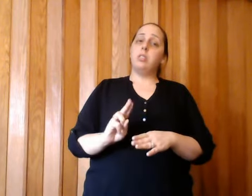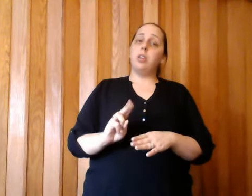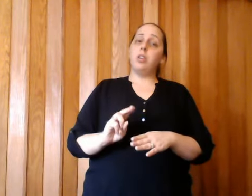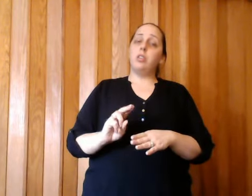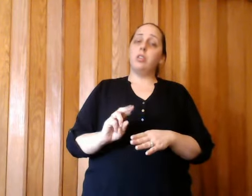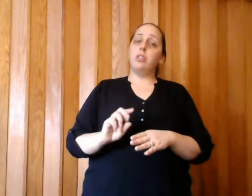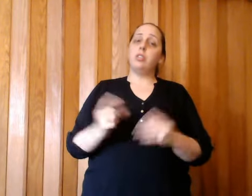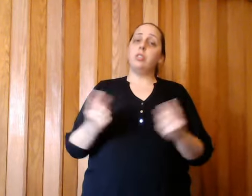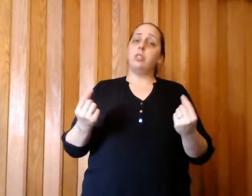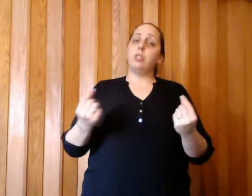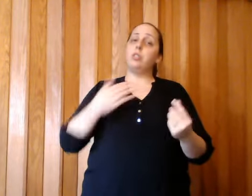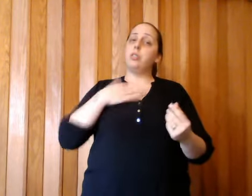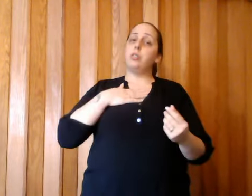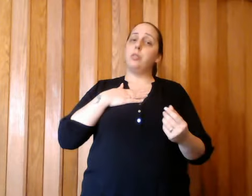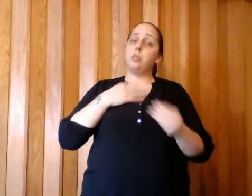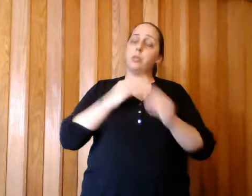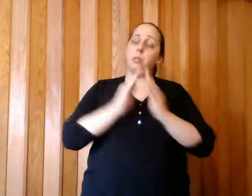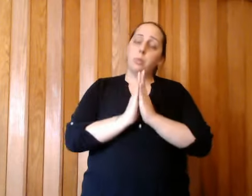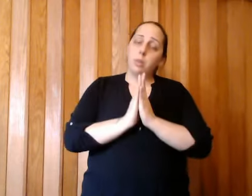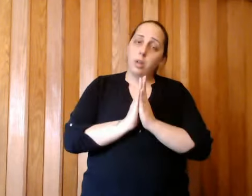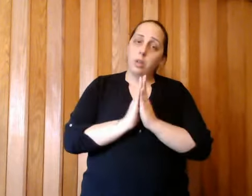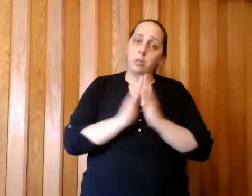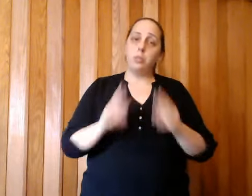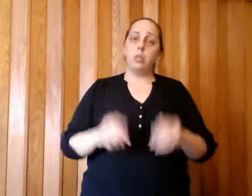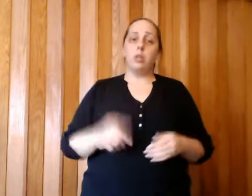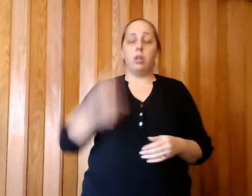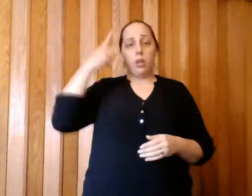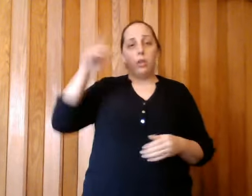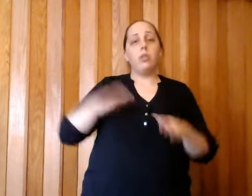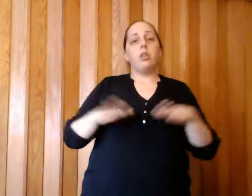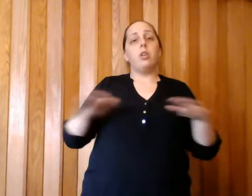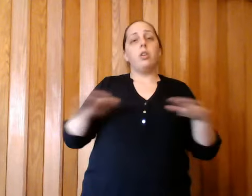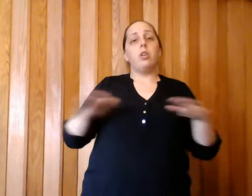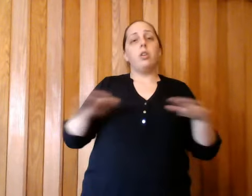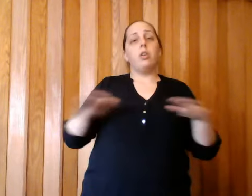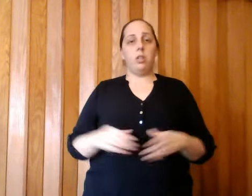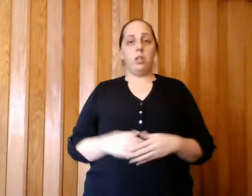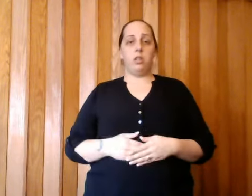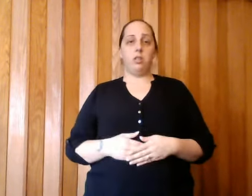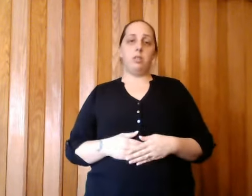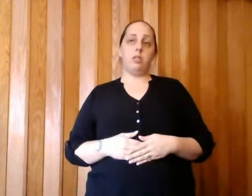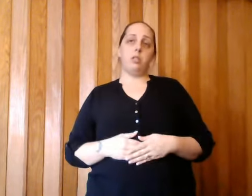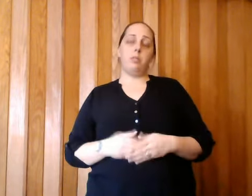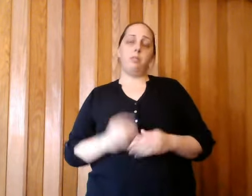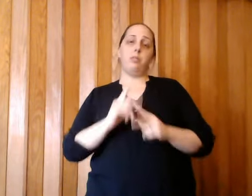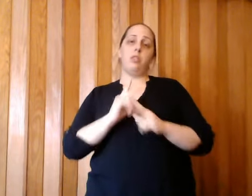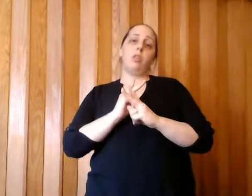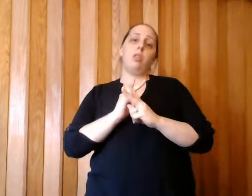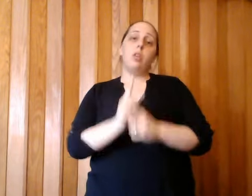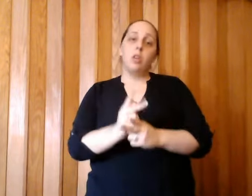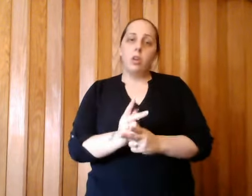vacation and so that we can spend quality time with your parents. So may God help us have more patience with our younger brothers